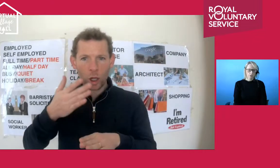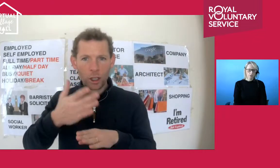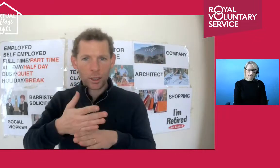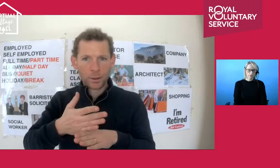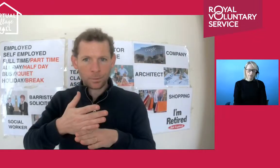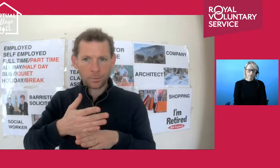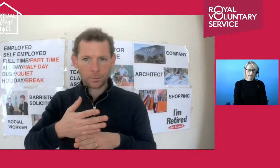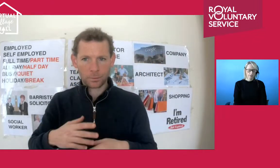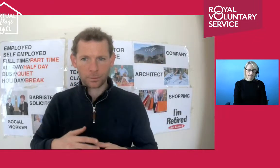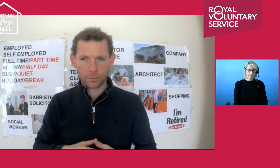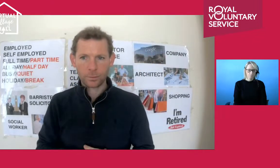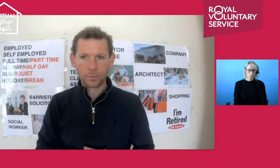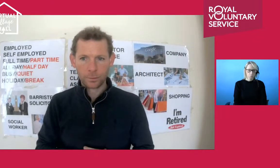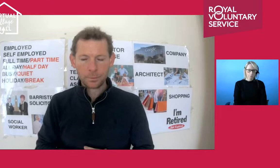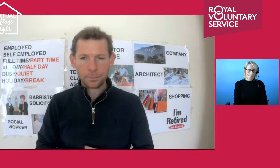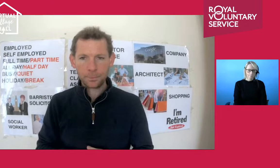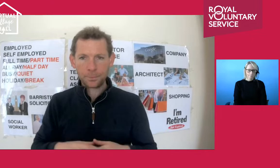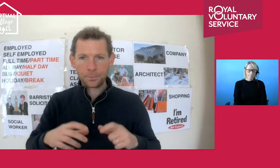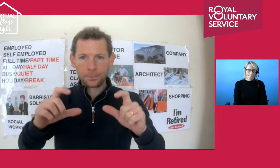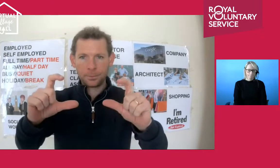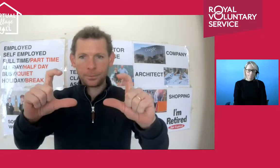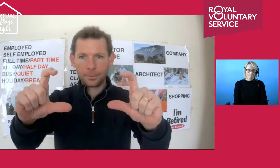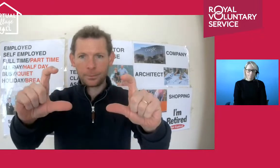social worker.